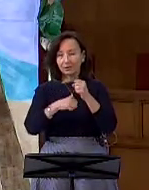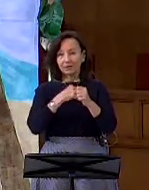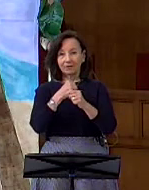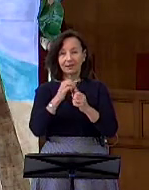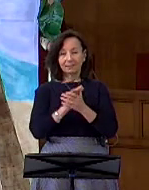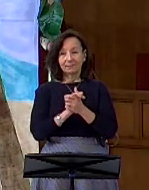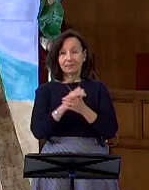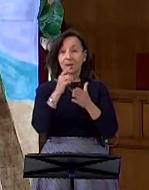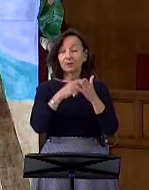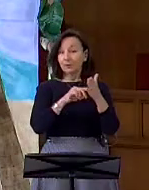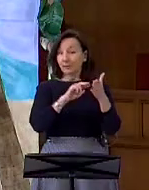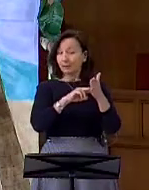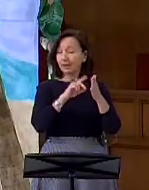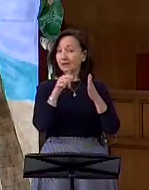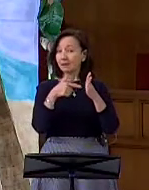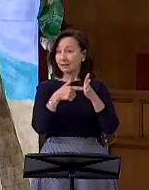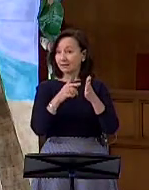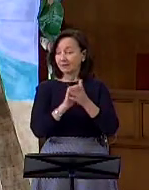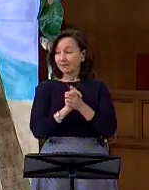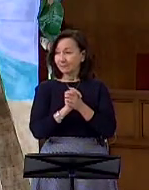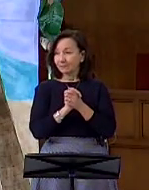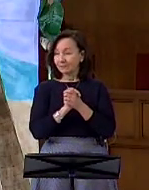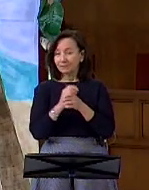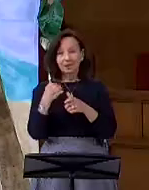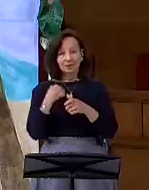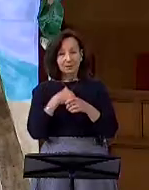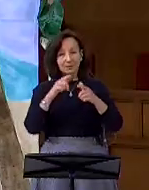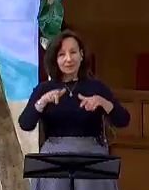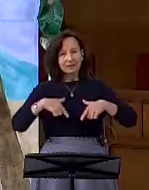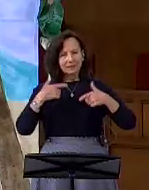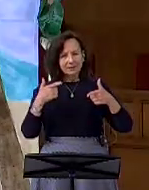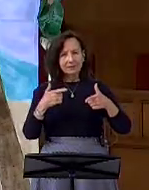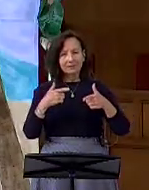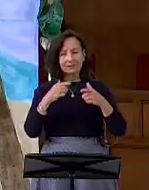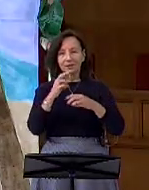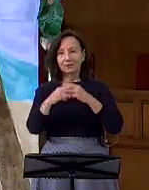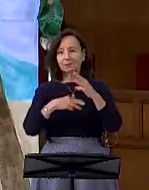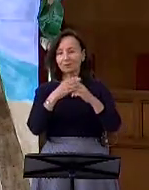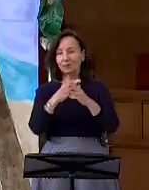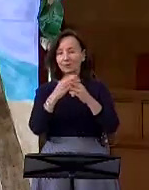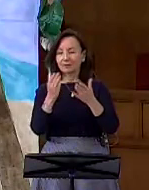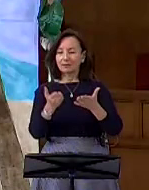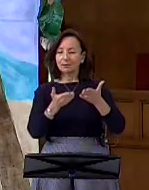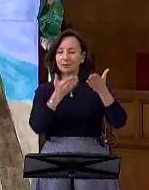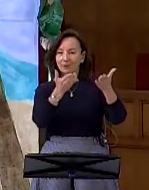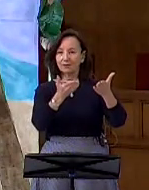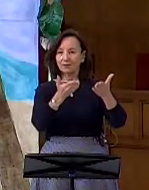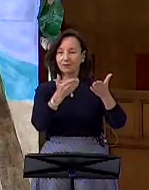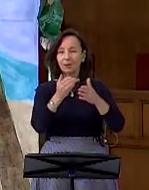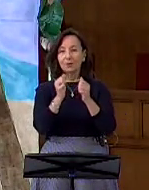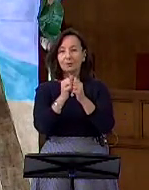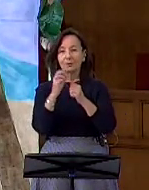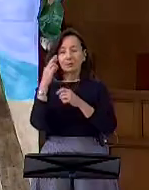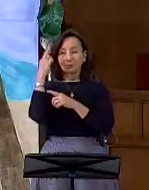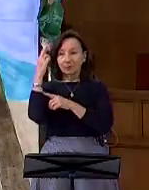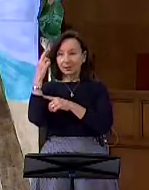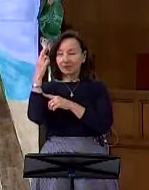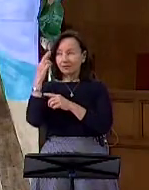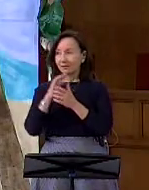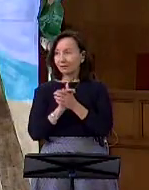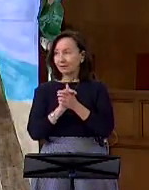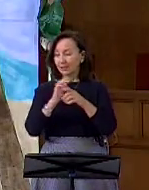What they mean is this. We live in a world that presents us with countless reasons